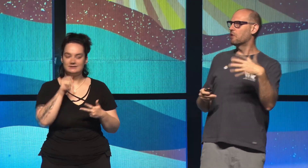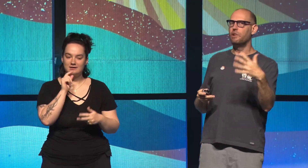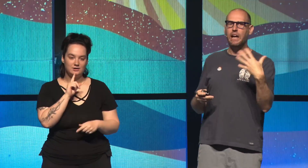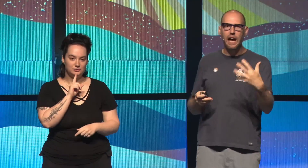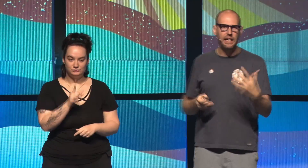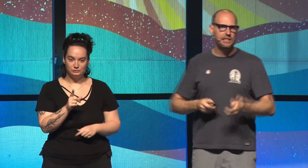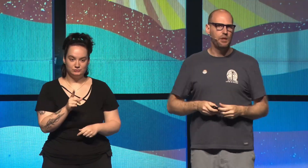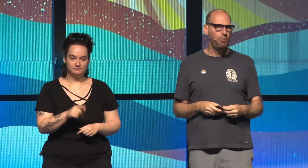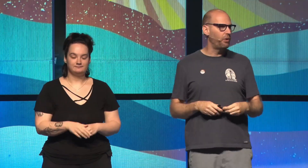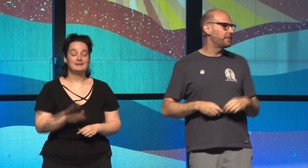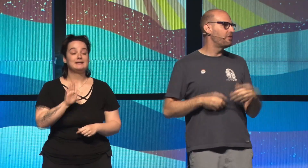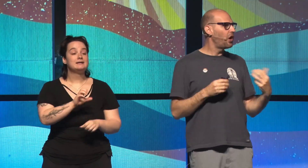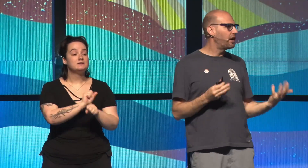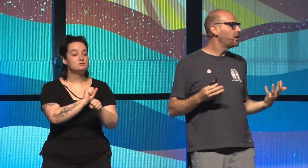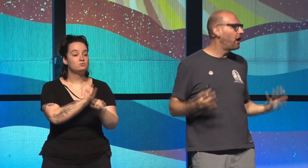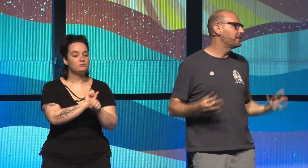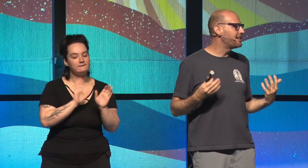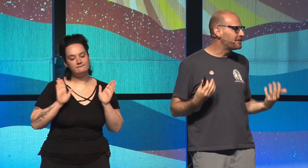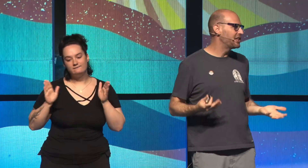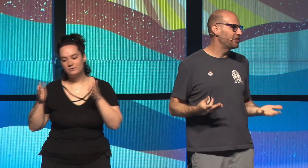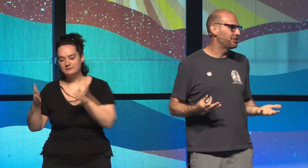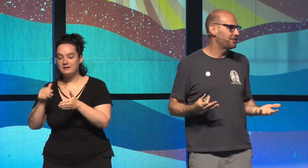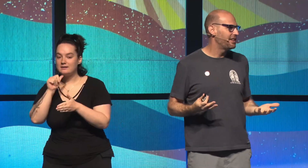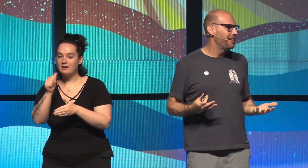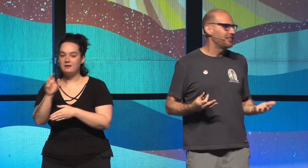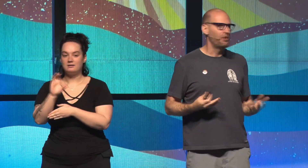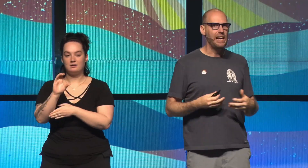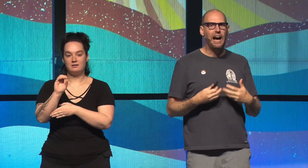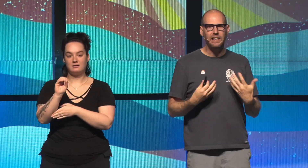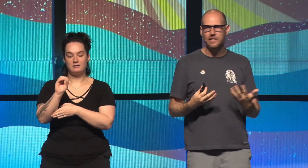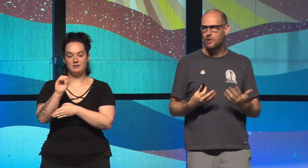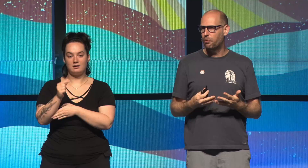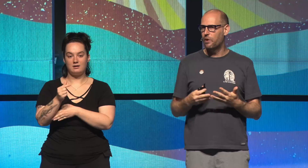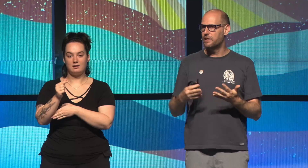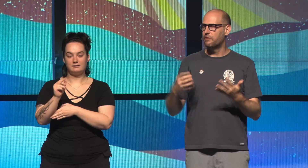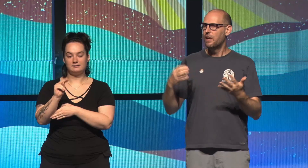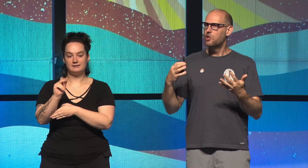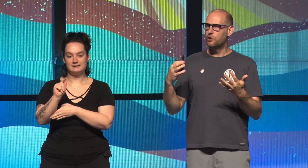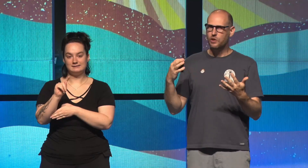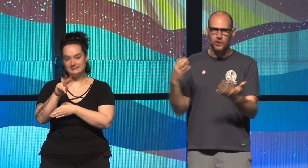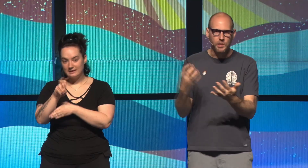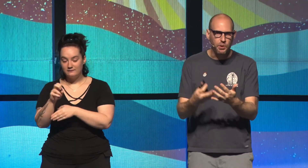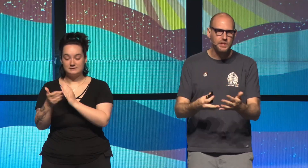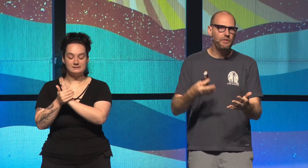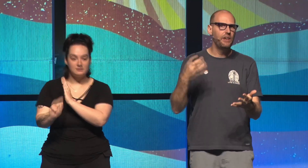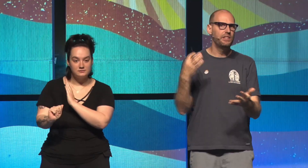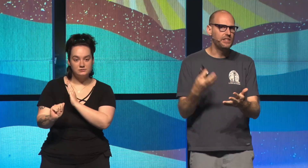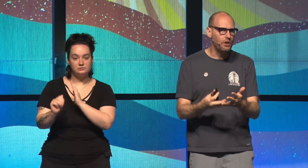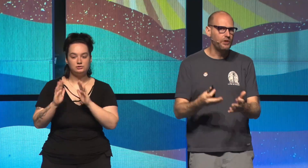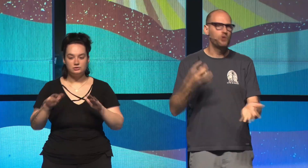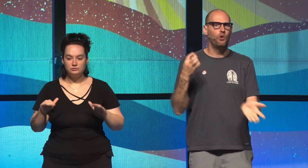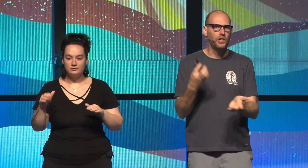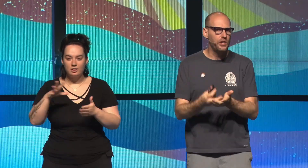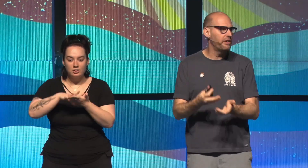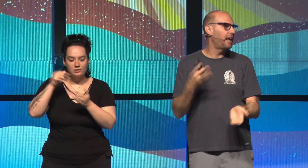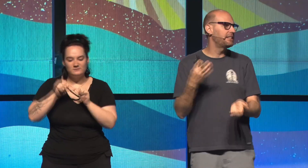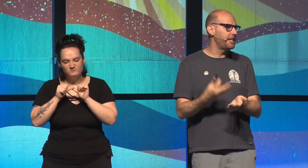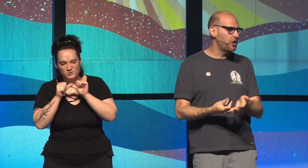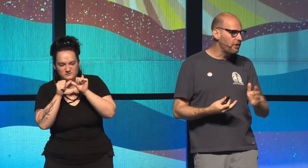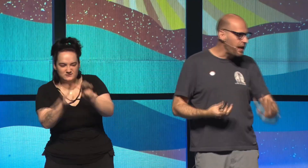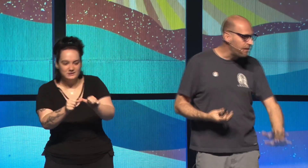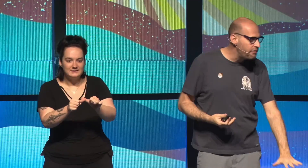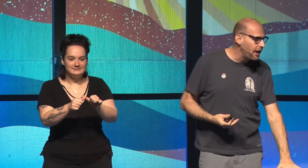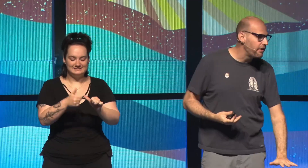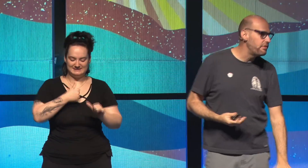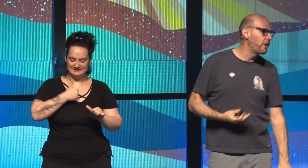his work really highlights the importance of non-cognitive skills. So he highlights the importance of children learning perseverance and self-control and curiosity